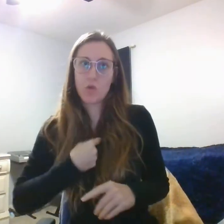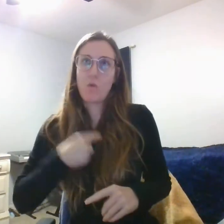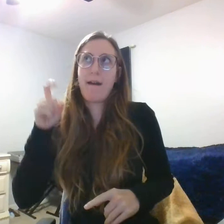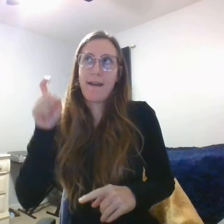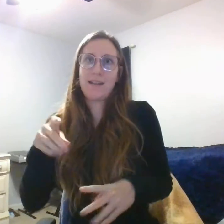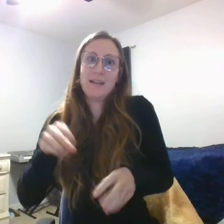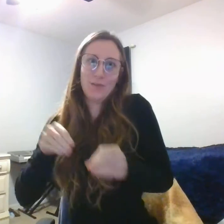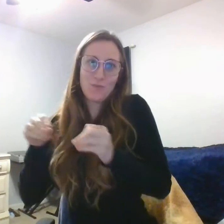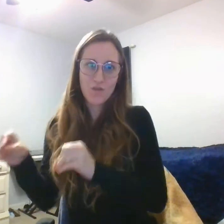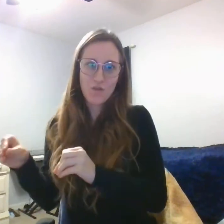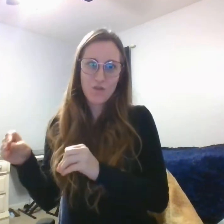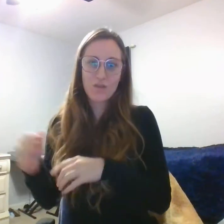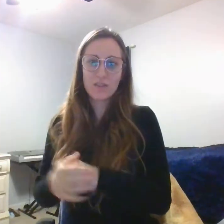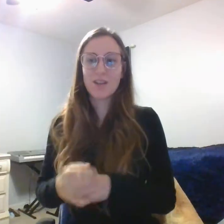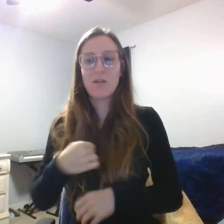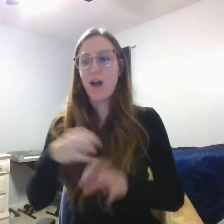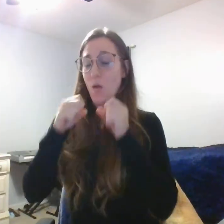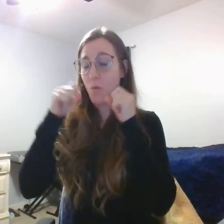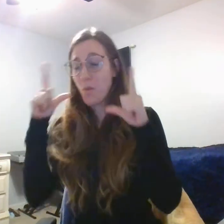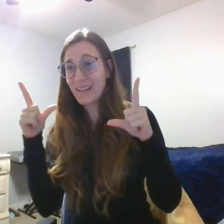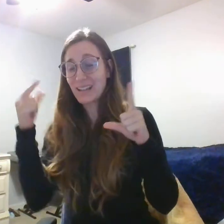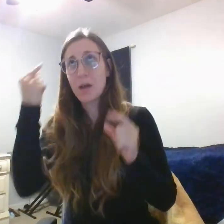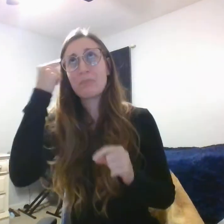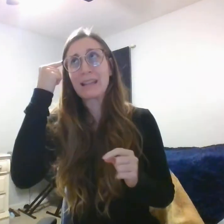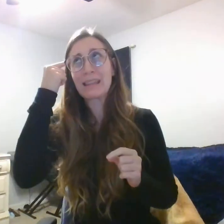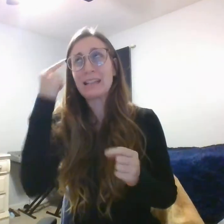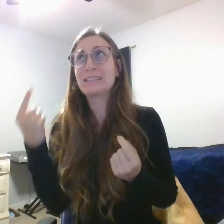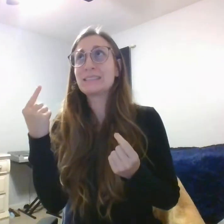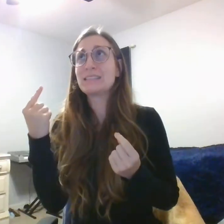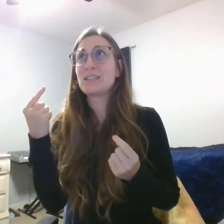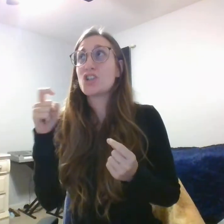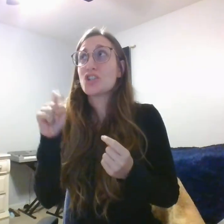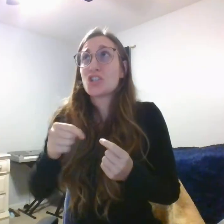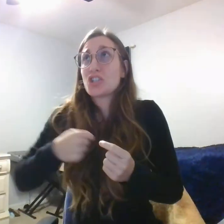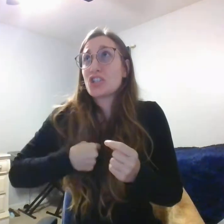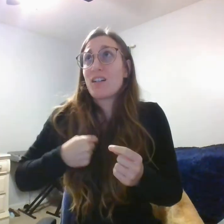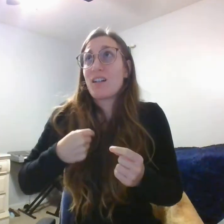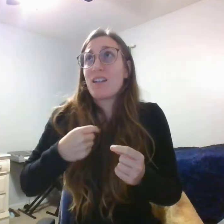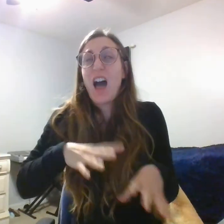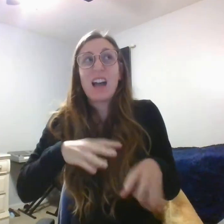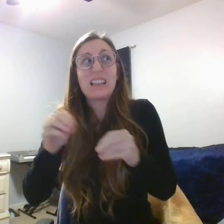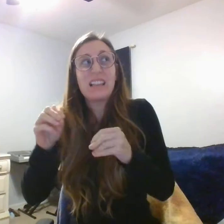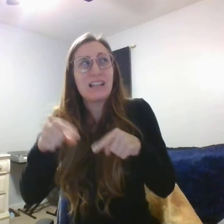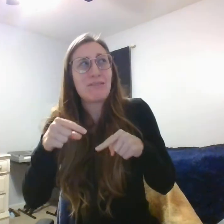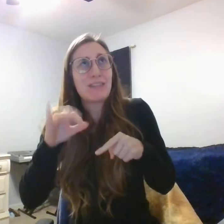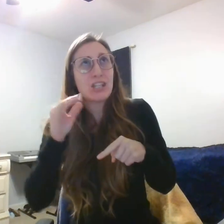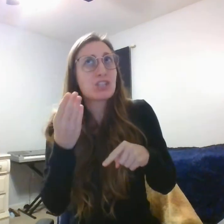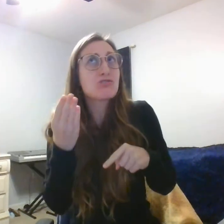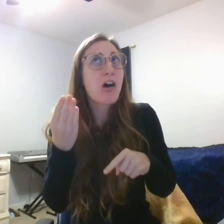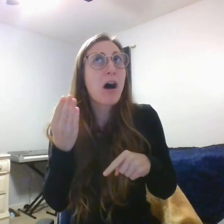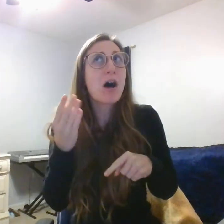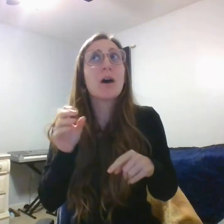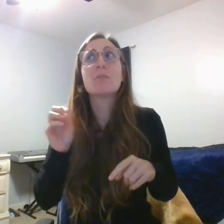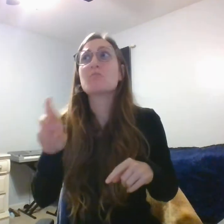every morning. Do I give up these jobs that I love and get a job that pays? Is there even a job that pays for someone that dropped out of college?